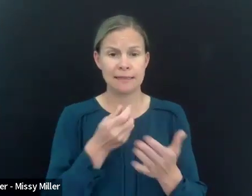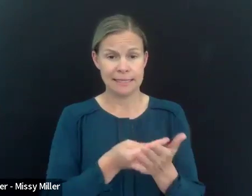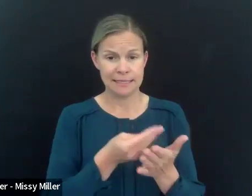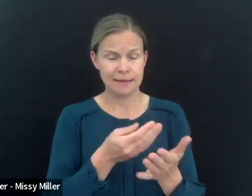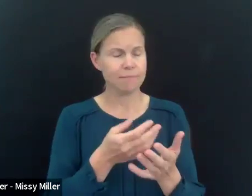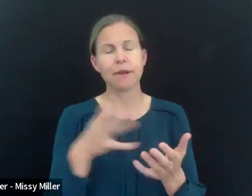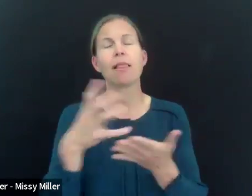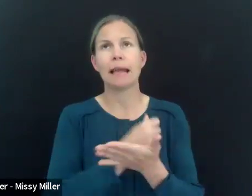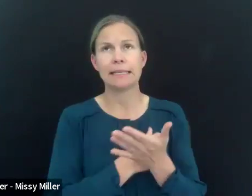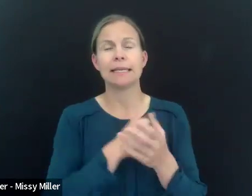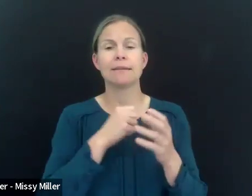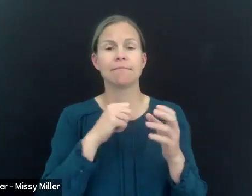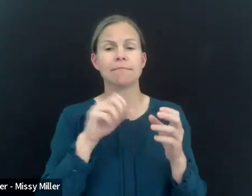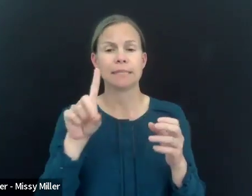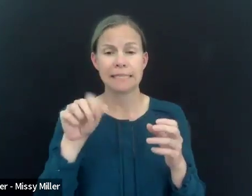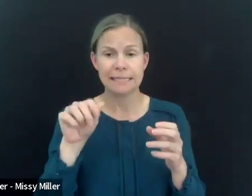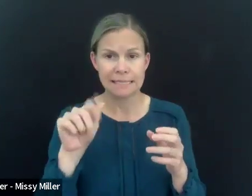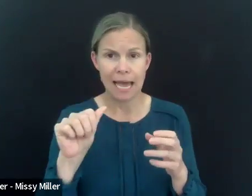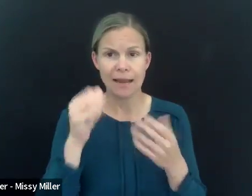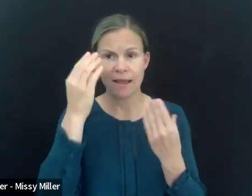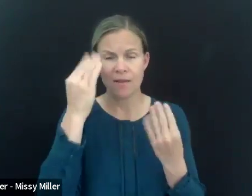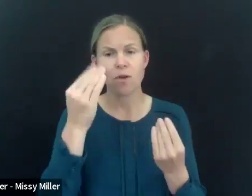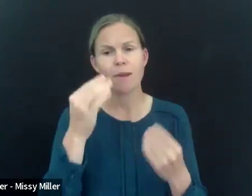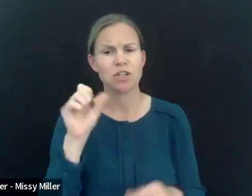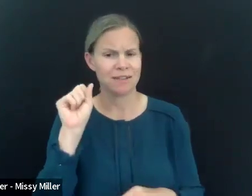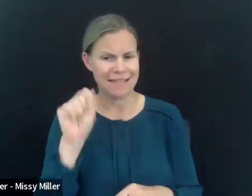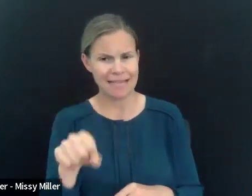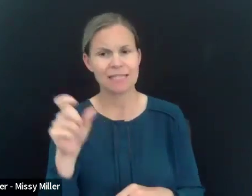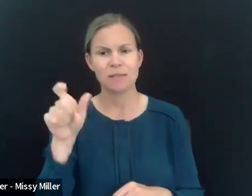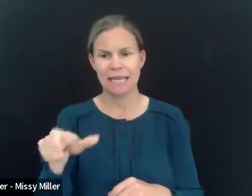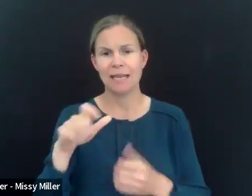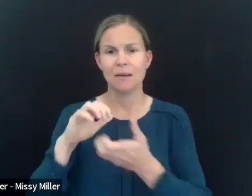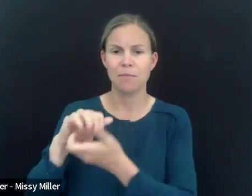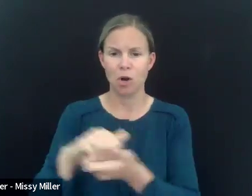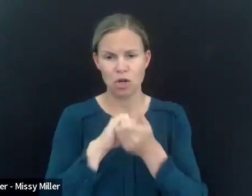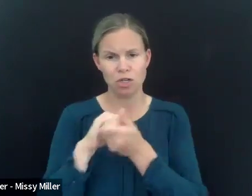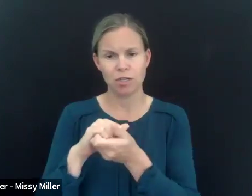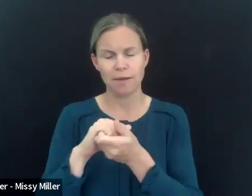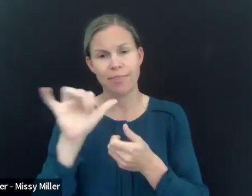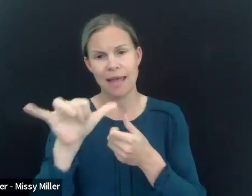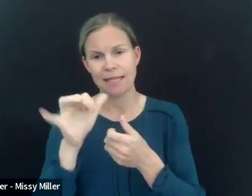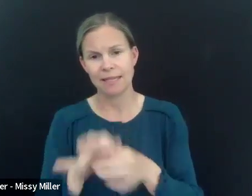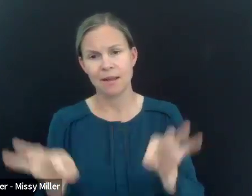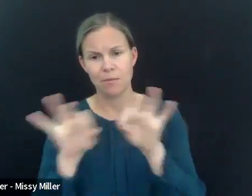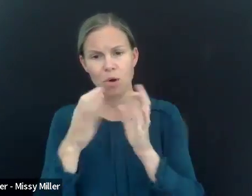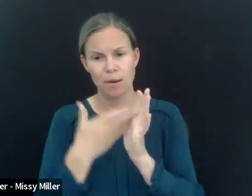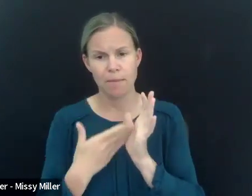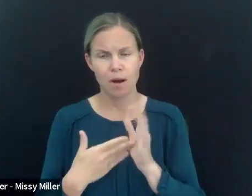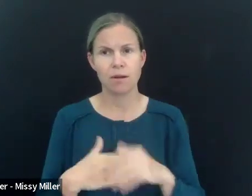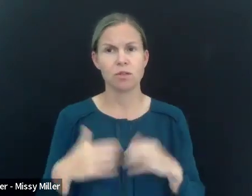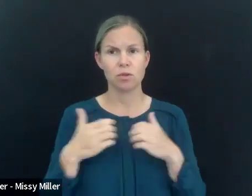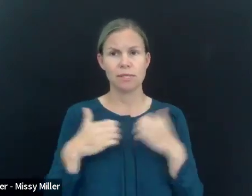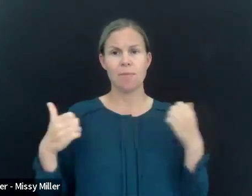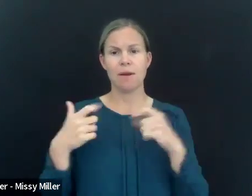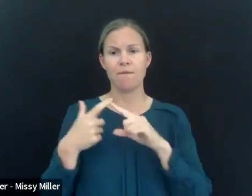in partnership and collaboration first and foremost. We do separate from our policy agenda, we